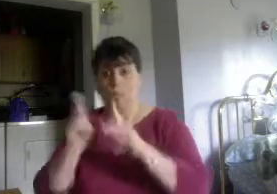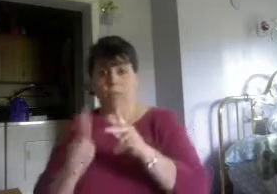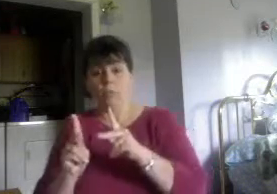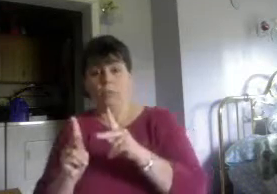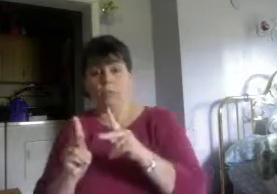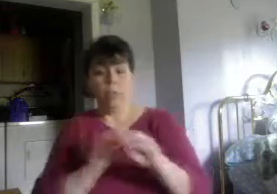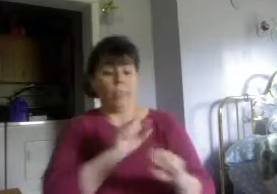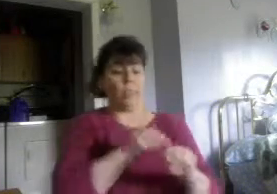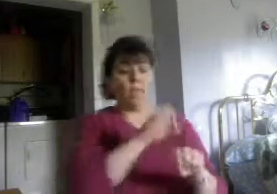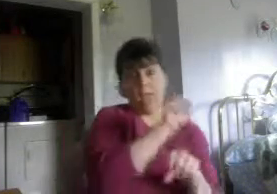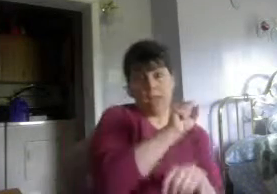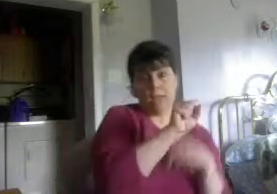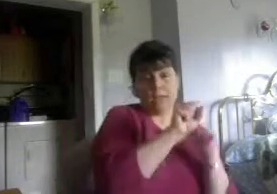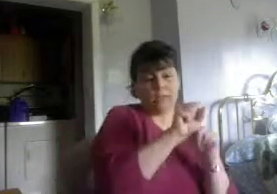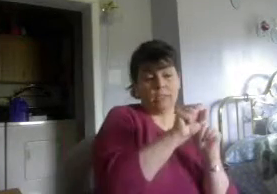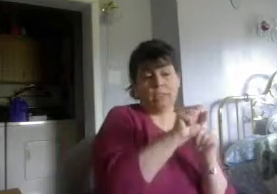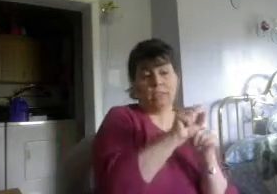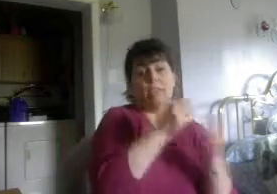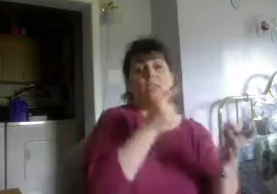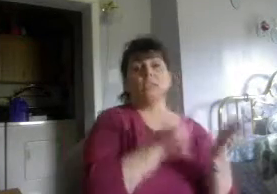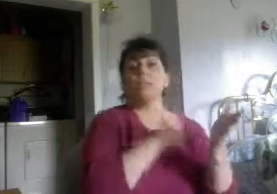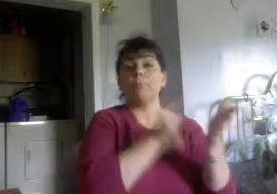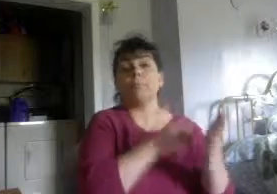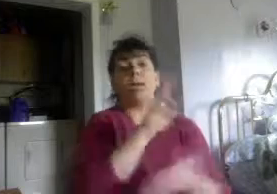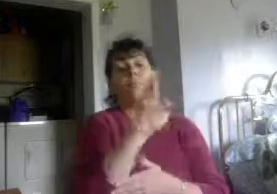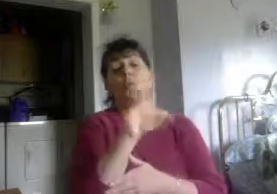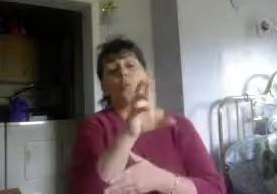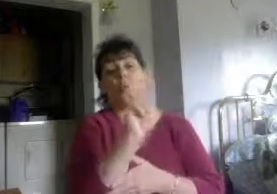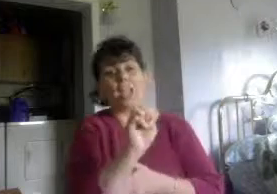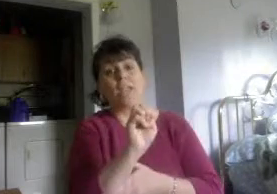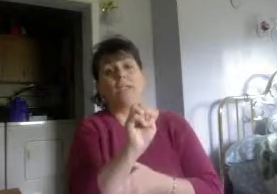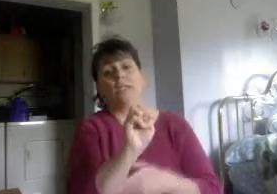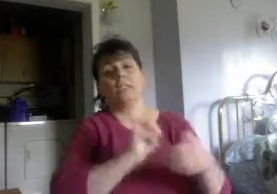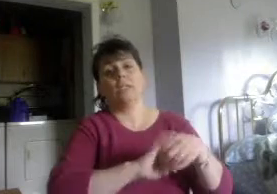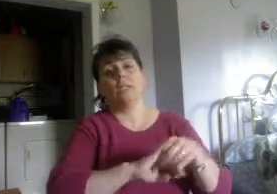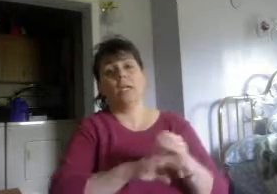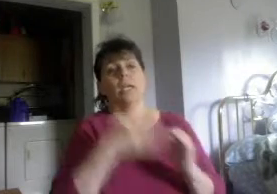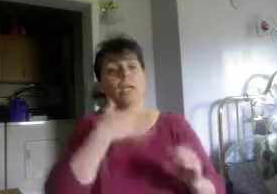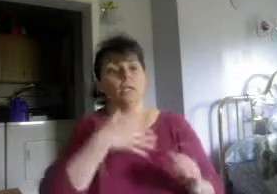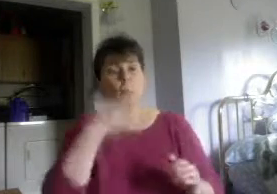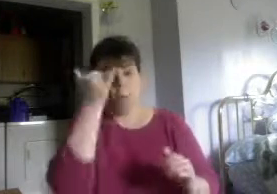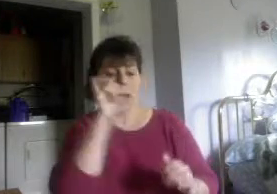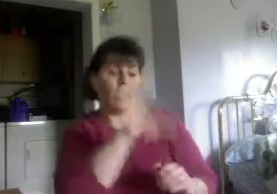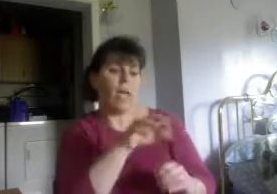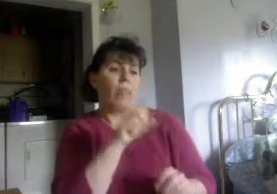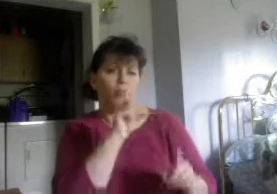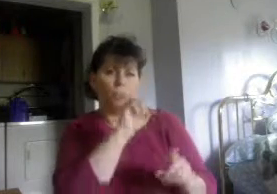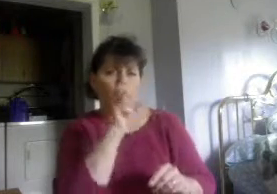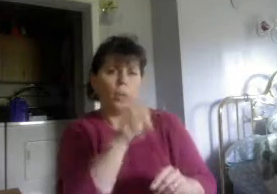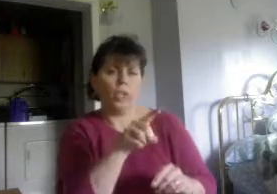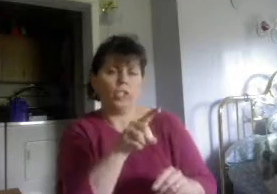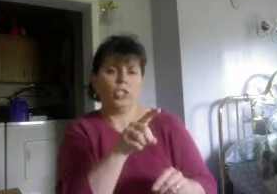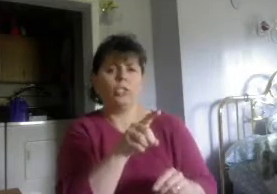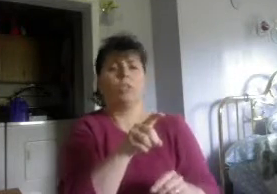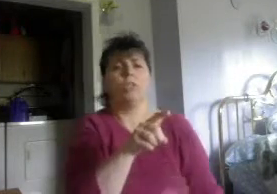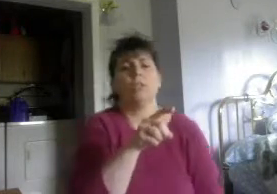felt that race was sometimes a factor, and any issue or situation that may have come up with white people and race was not a factor,